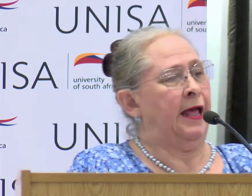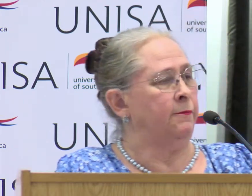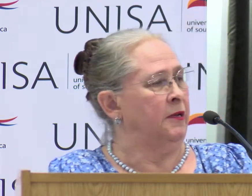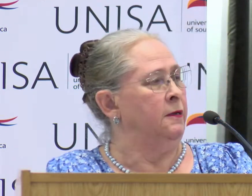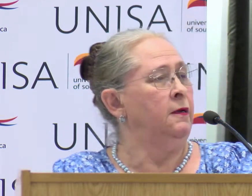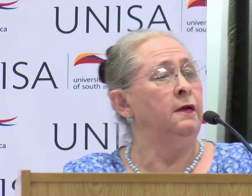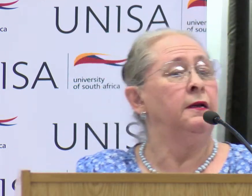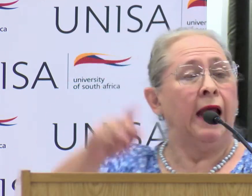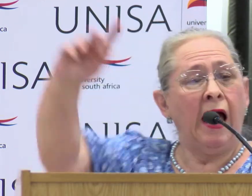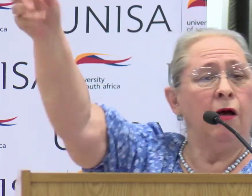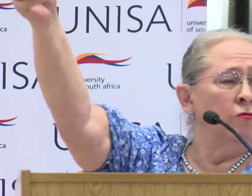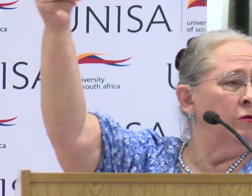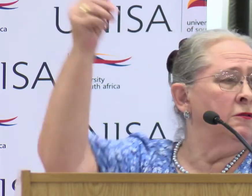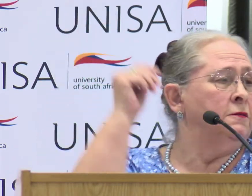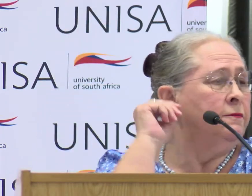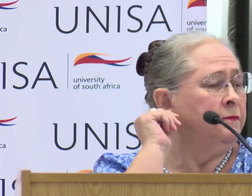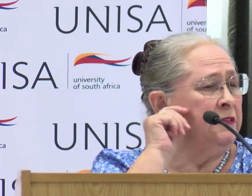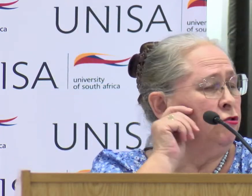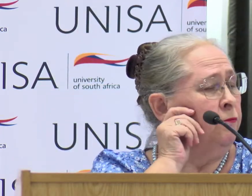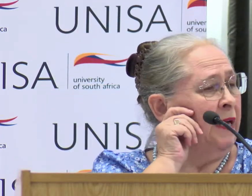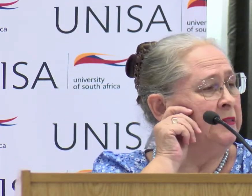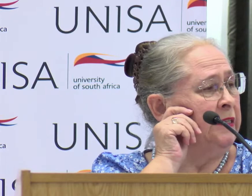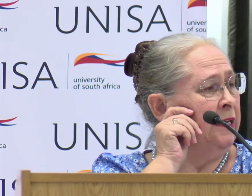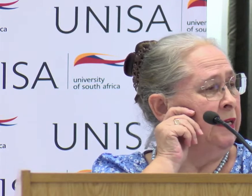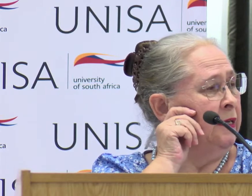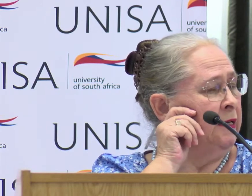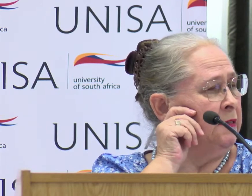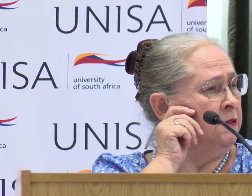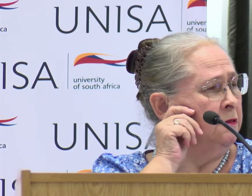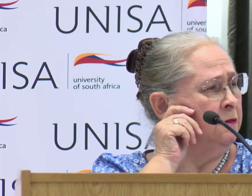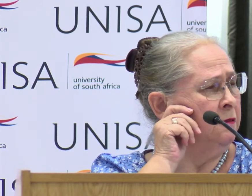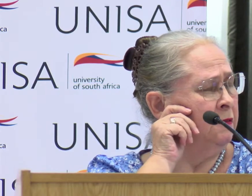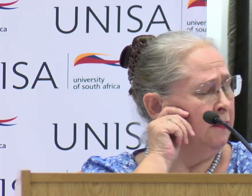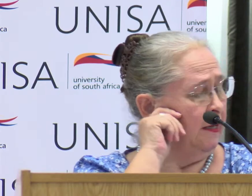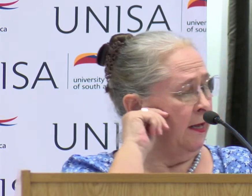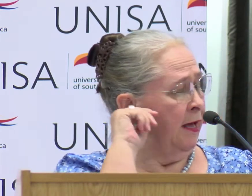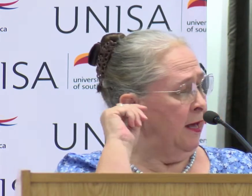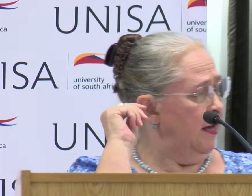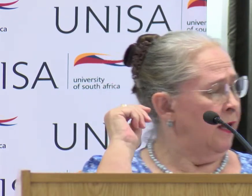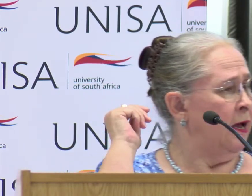on the table. Now, you must learn English.